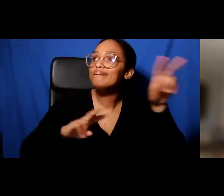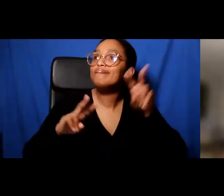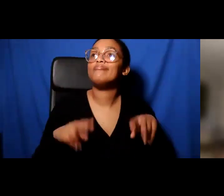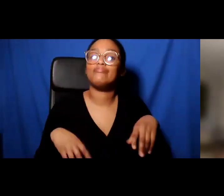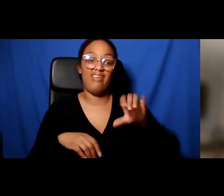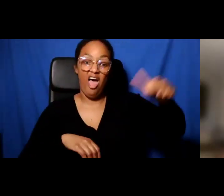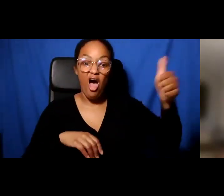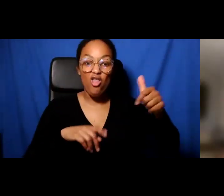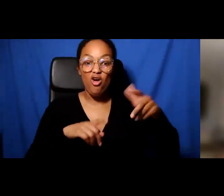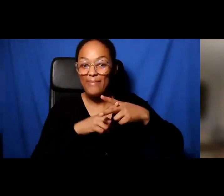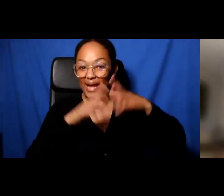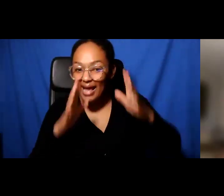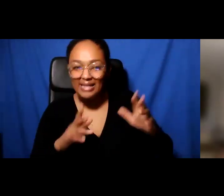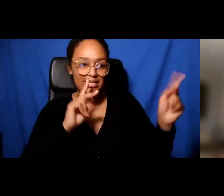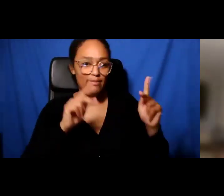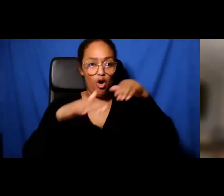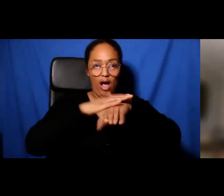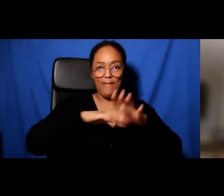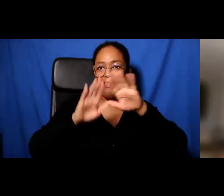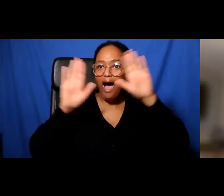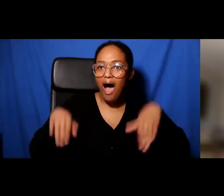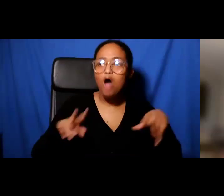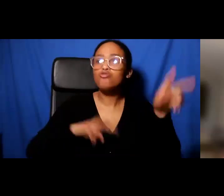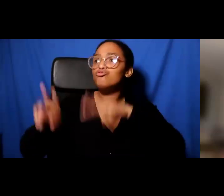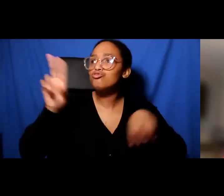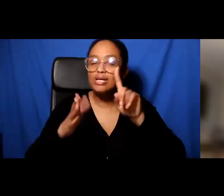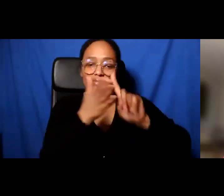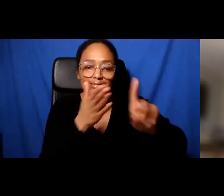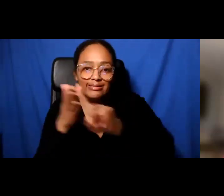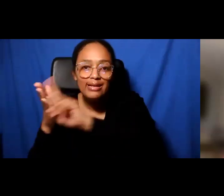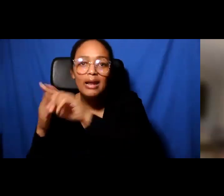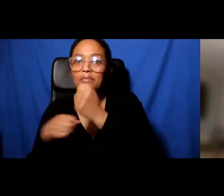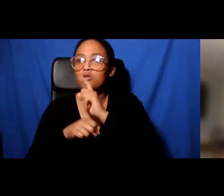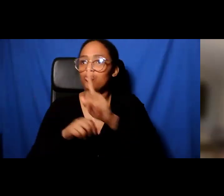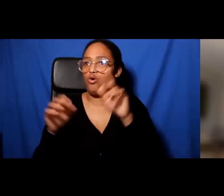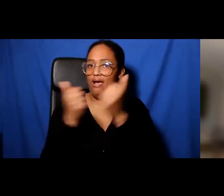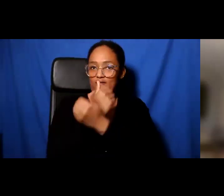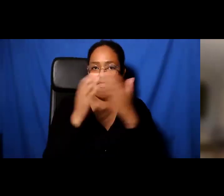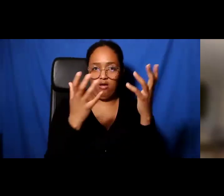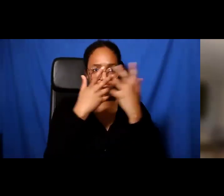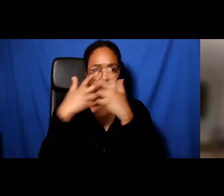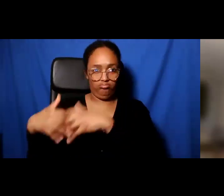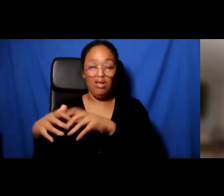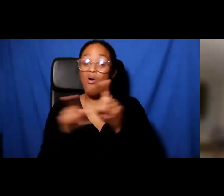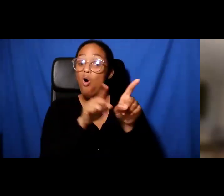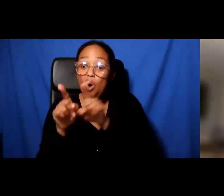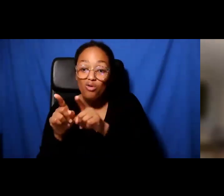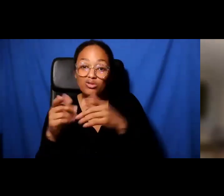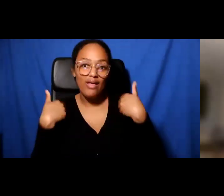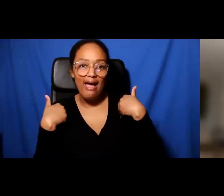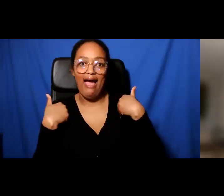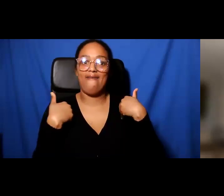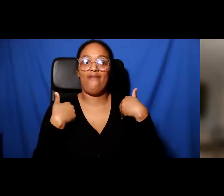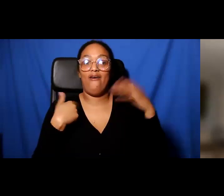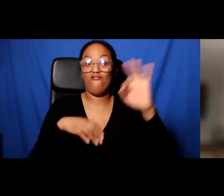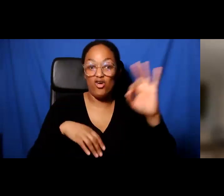check the house and make sure it's good. Usually they have decorated the house in a way to make us feel like it's our home and we're